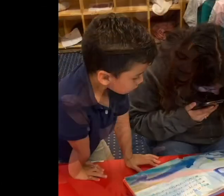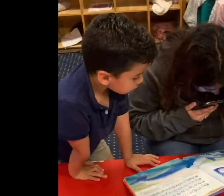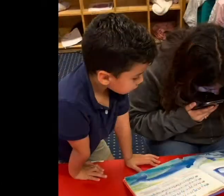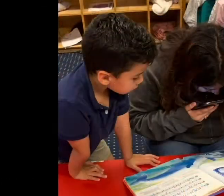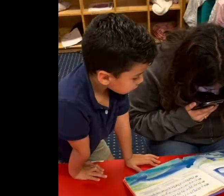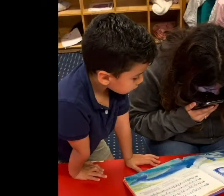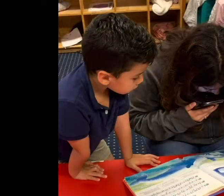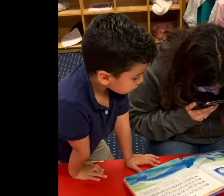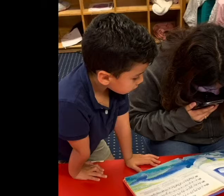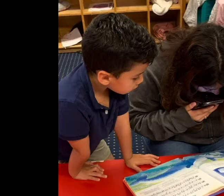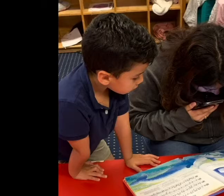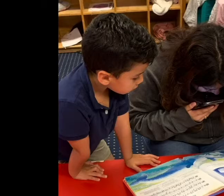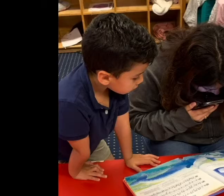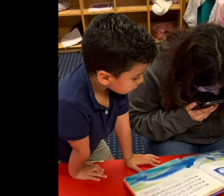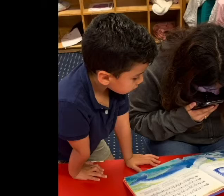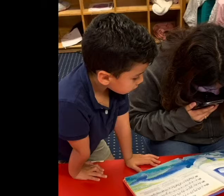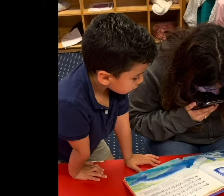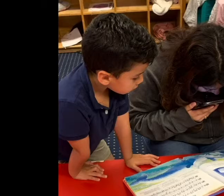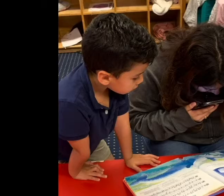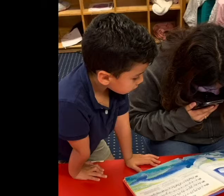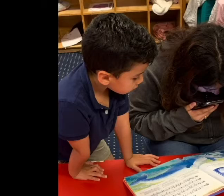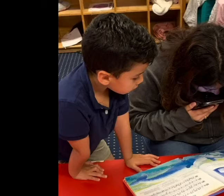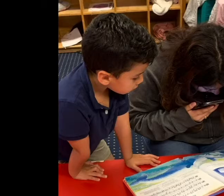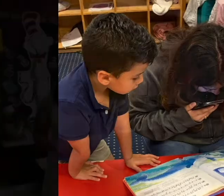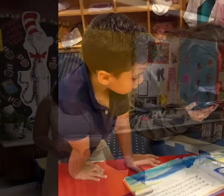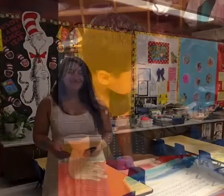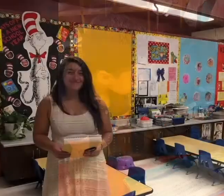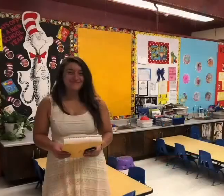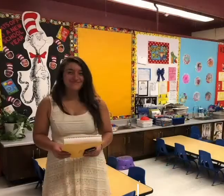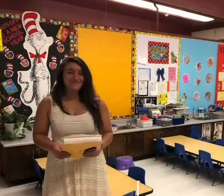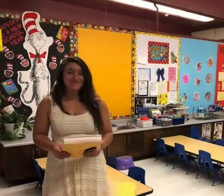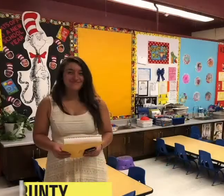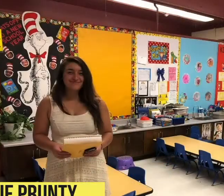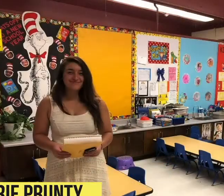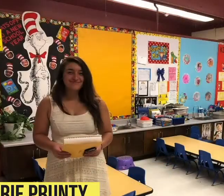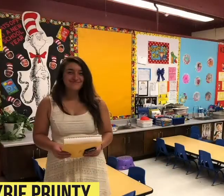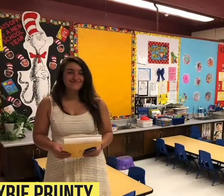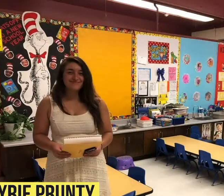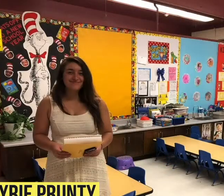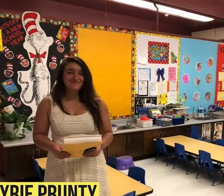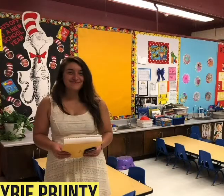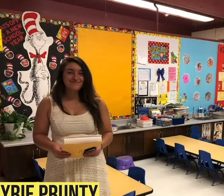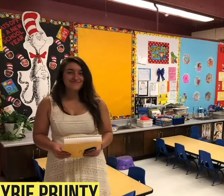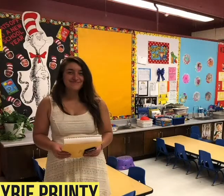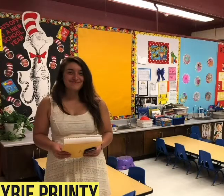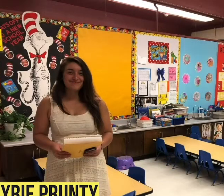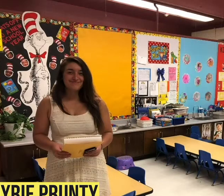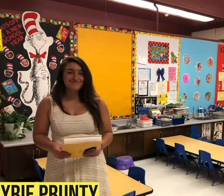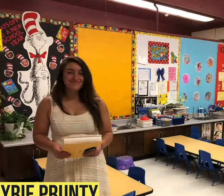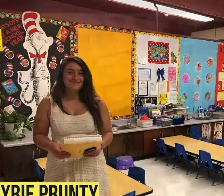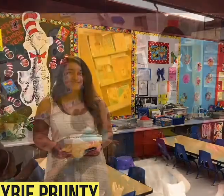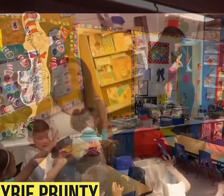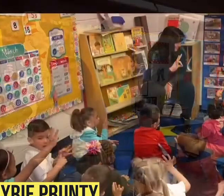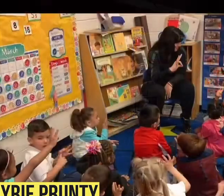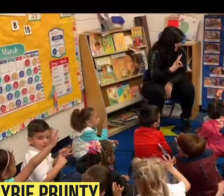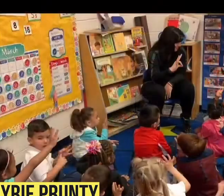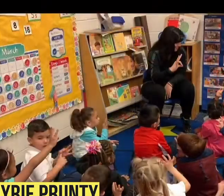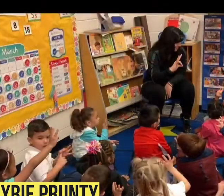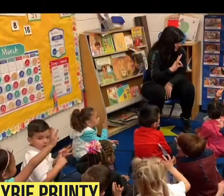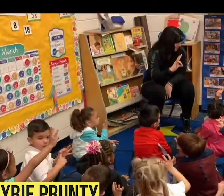her phone as a magnifier to read to one of her students. Cherie in the classroom at El Rio Daycare. Cherie is